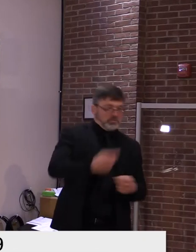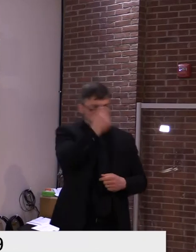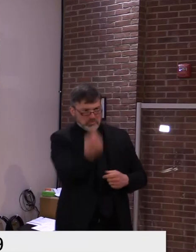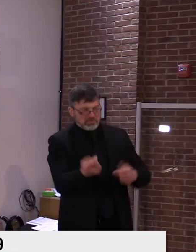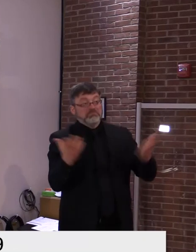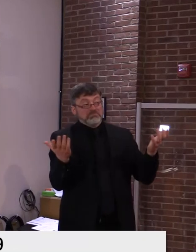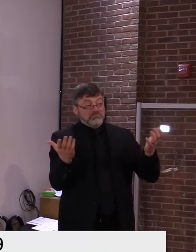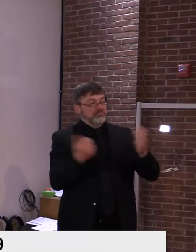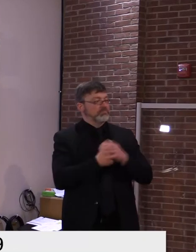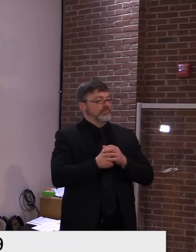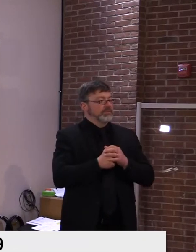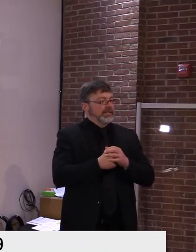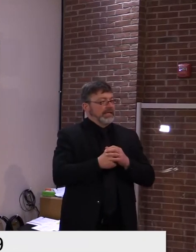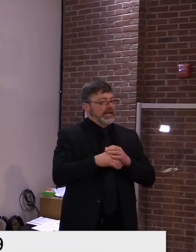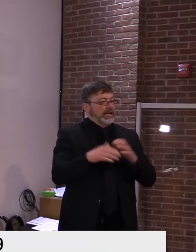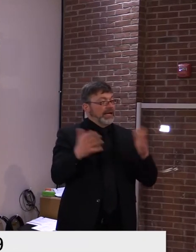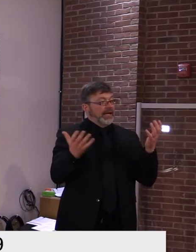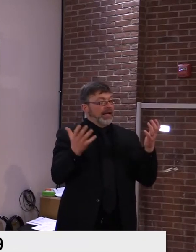optimism-prone days.